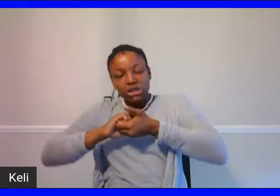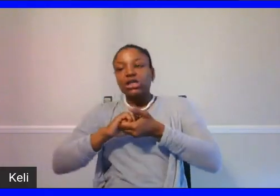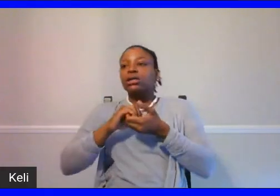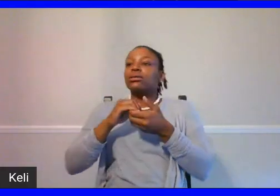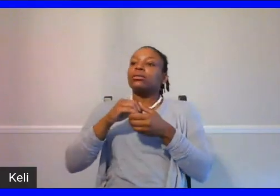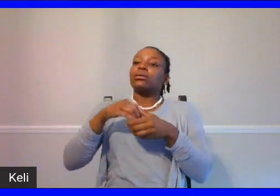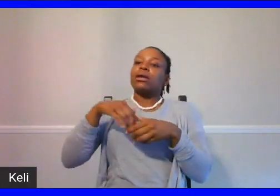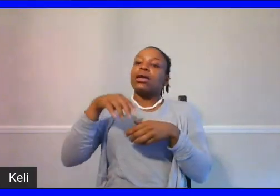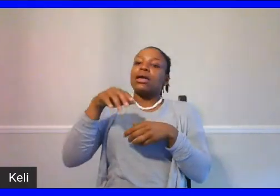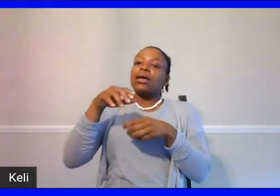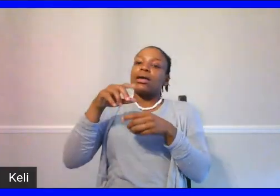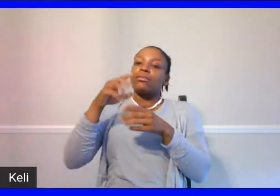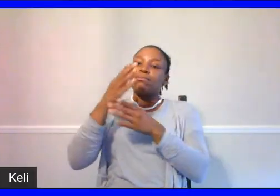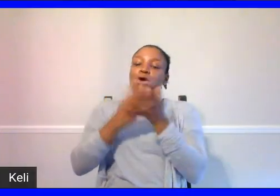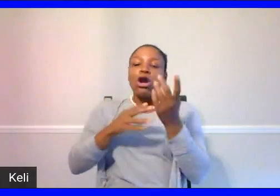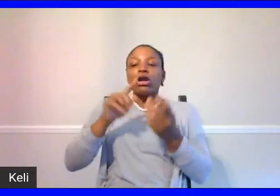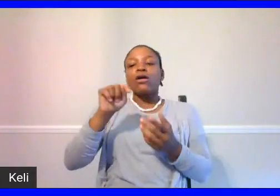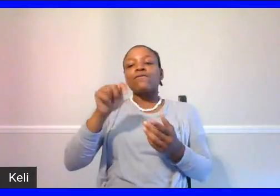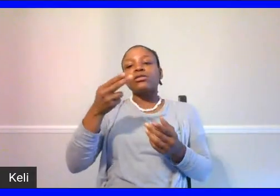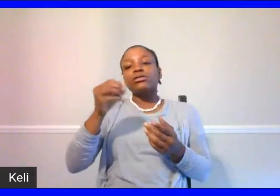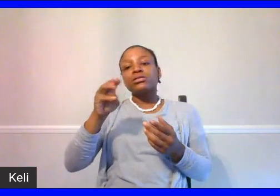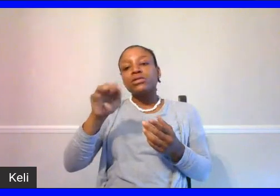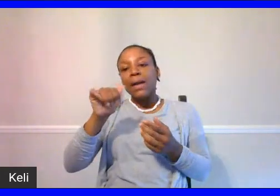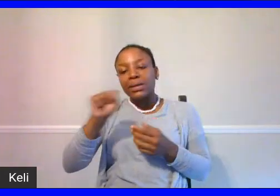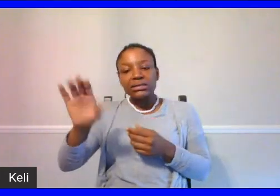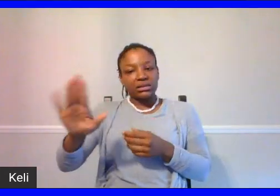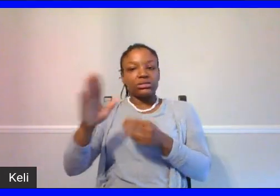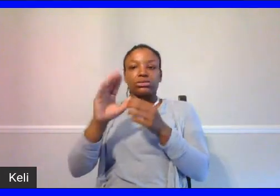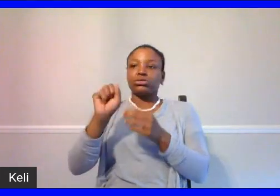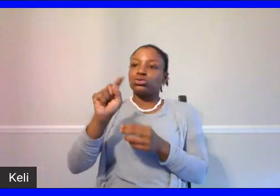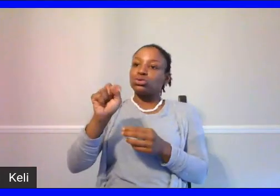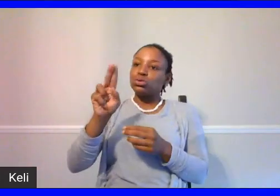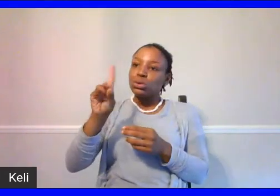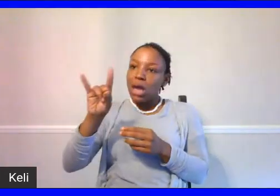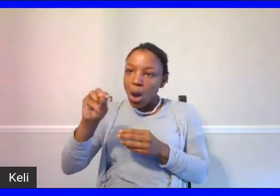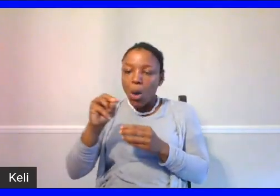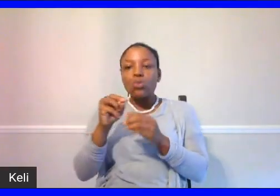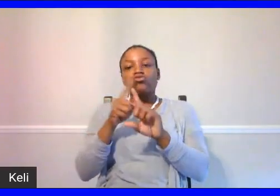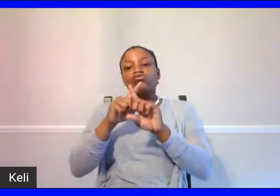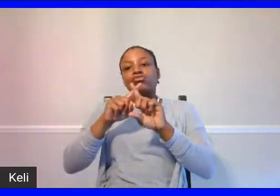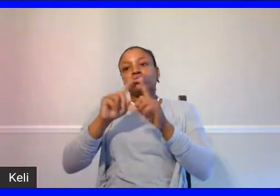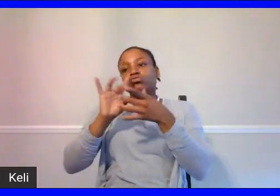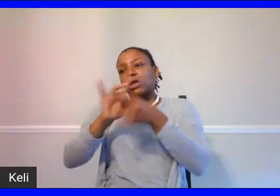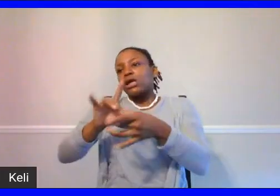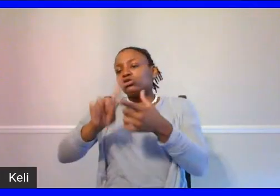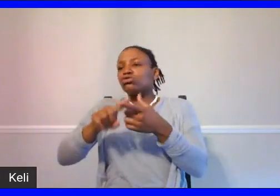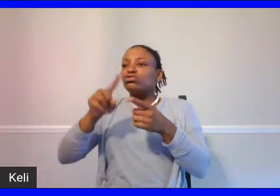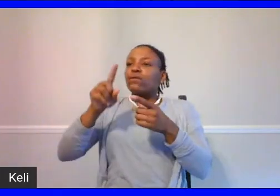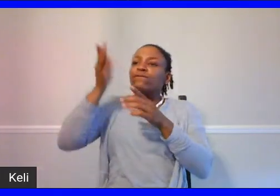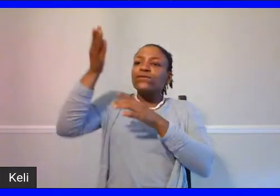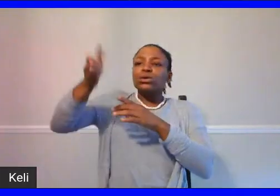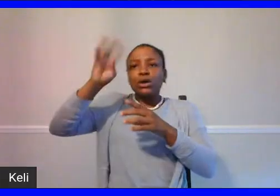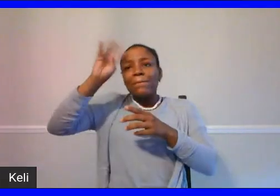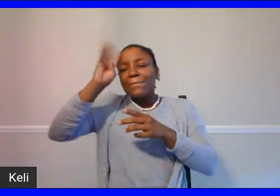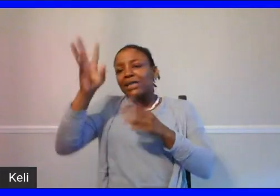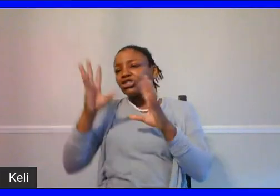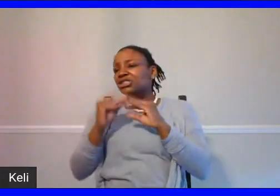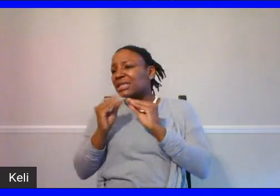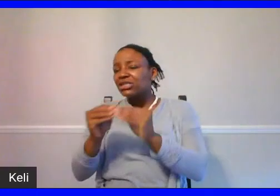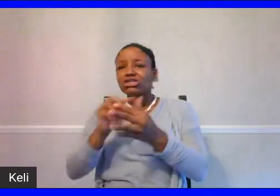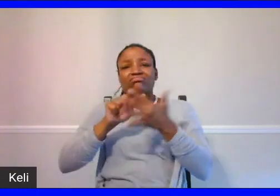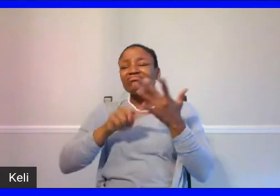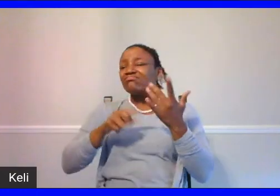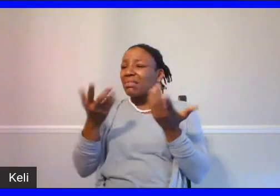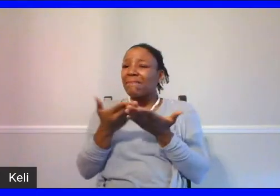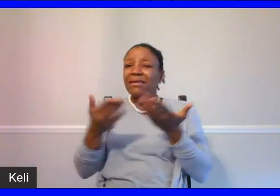studio to having a few future imagining sessions, collective co-creation sessions. And then all of a